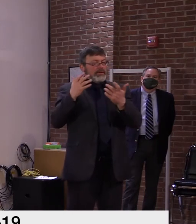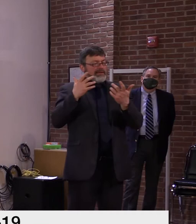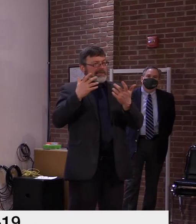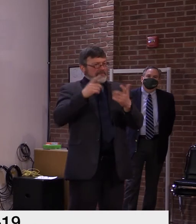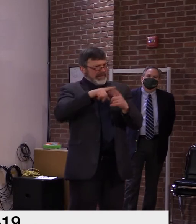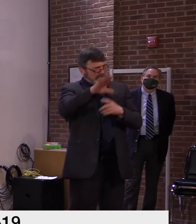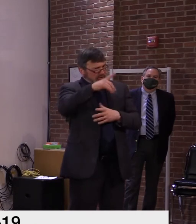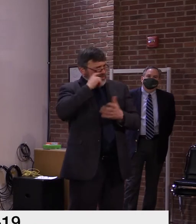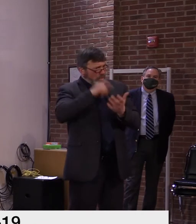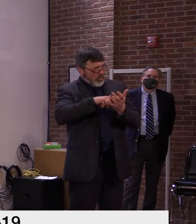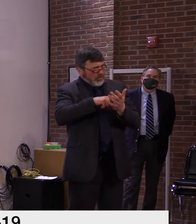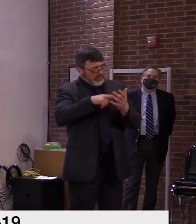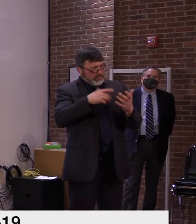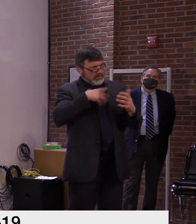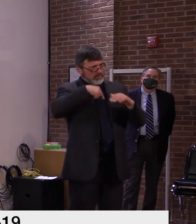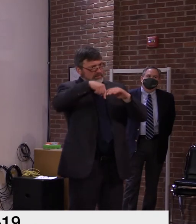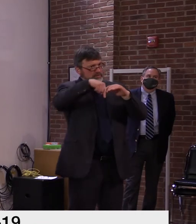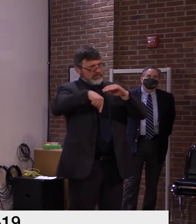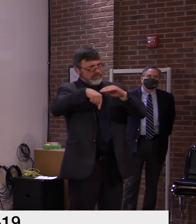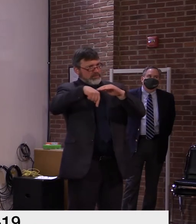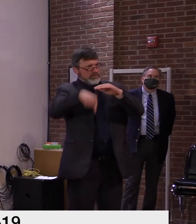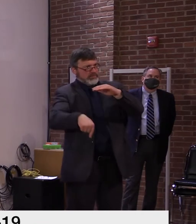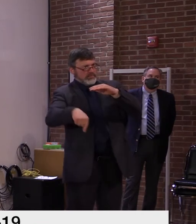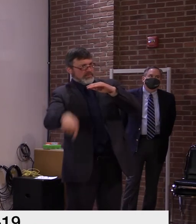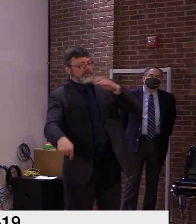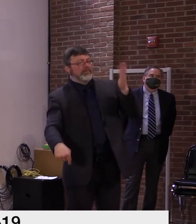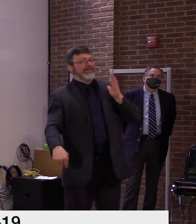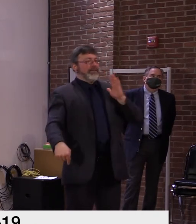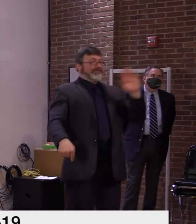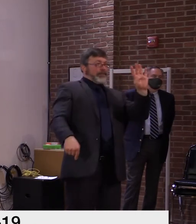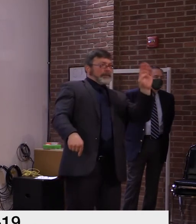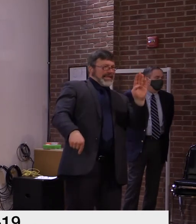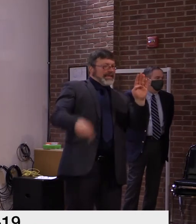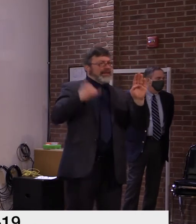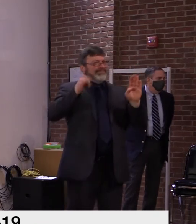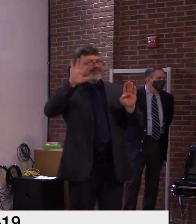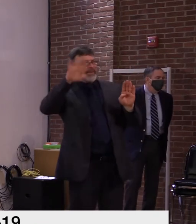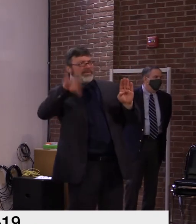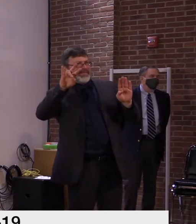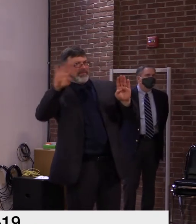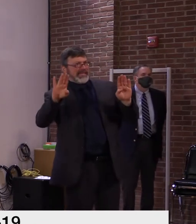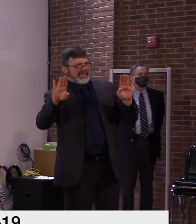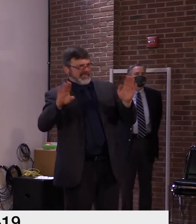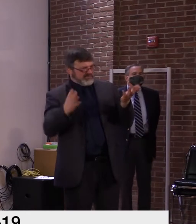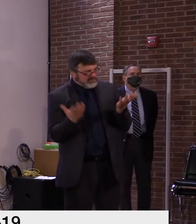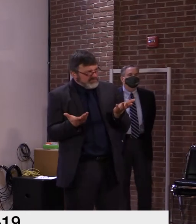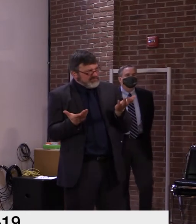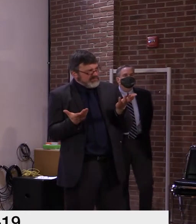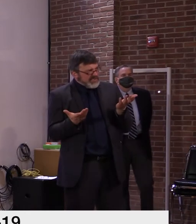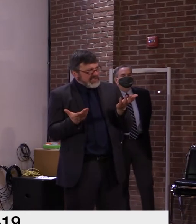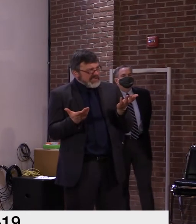have to come to the realization that we have to solve it.